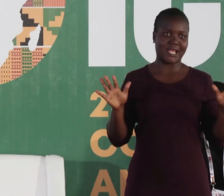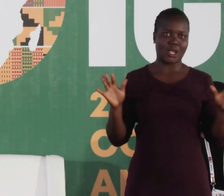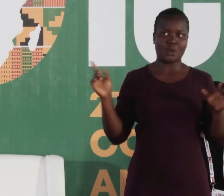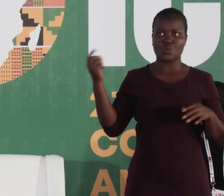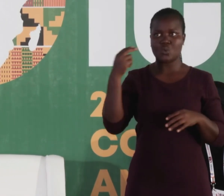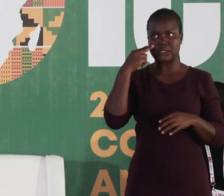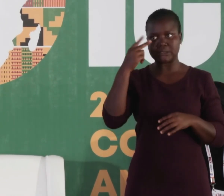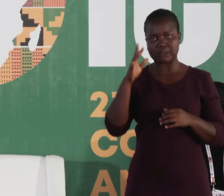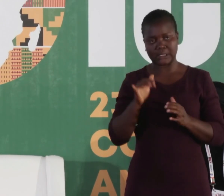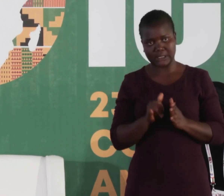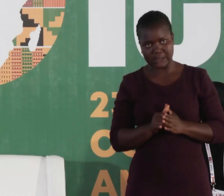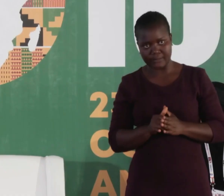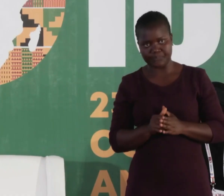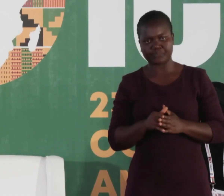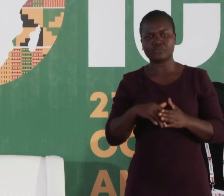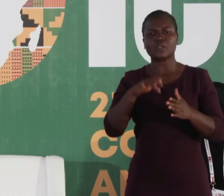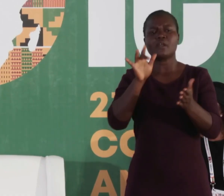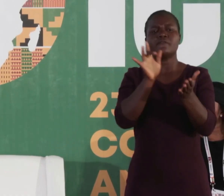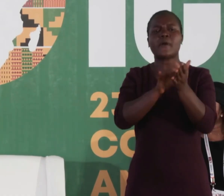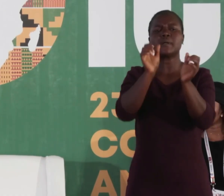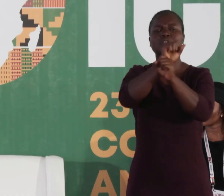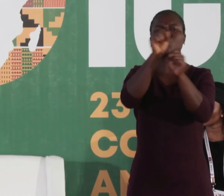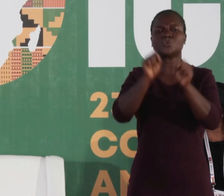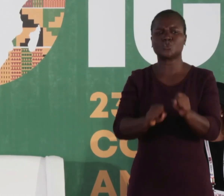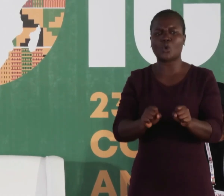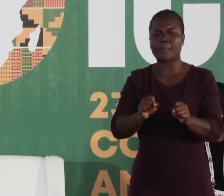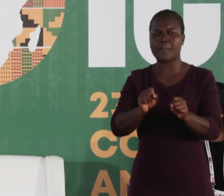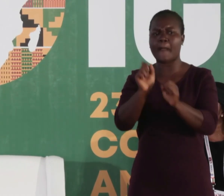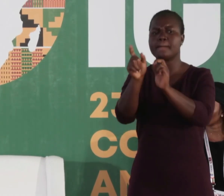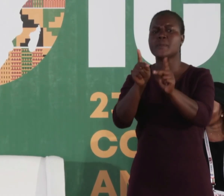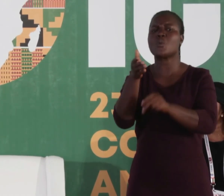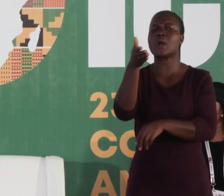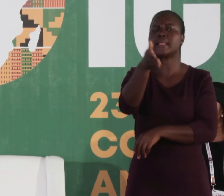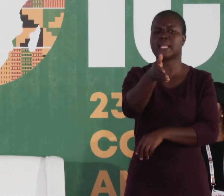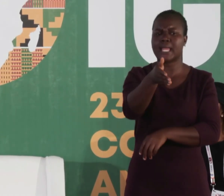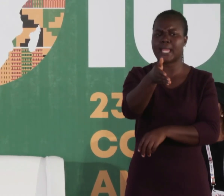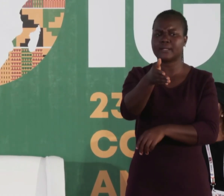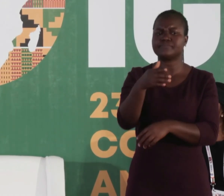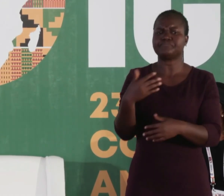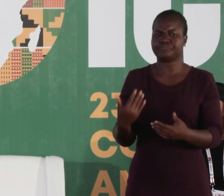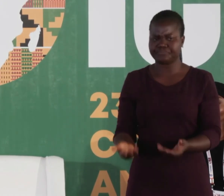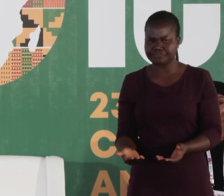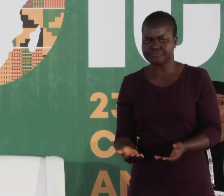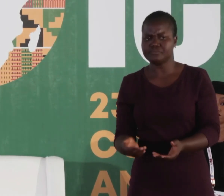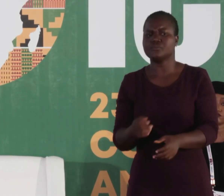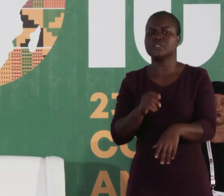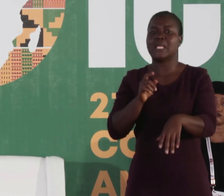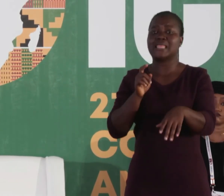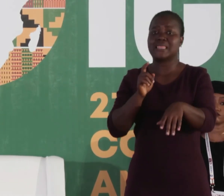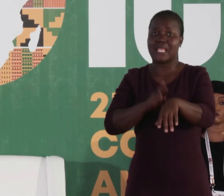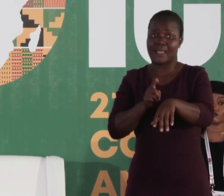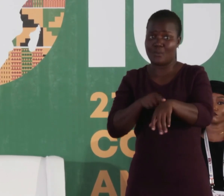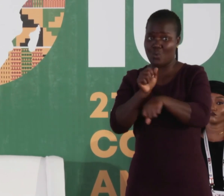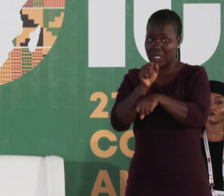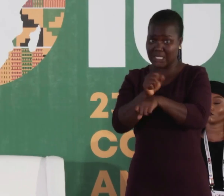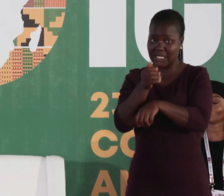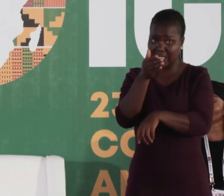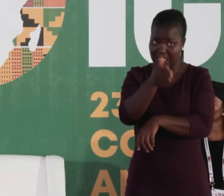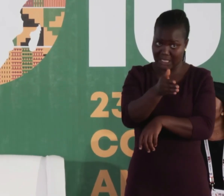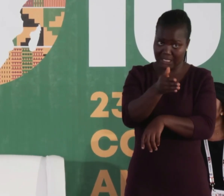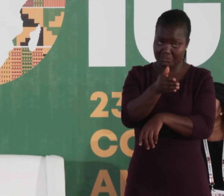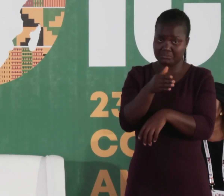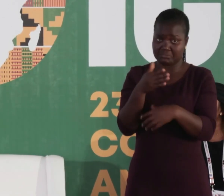that pharmacists' workload went up during implementation of the intervention. So due